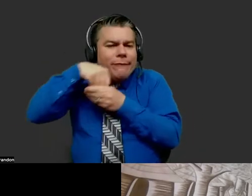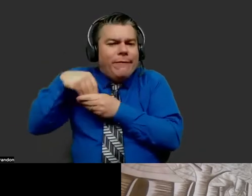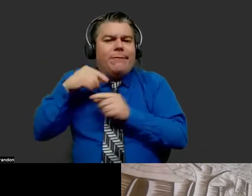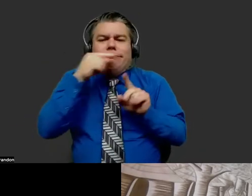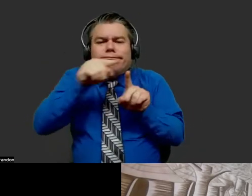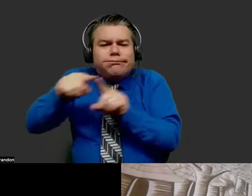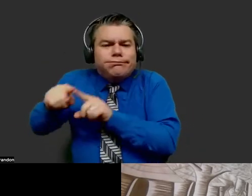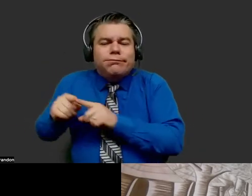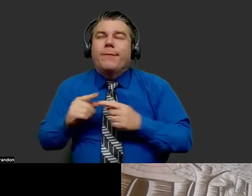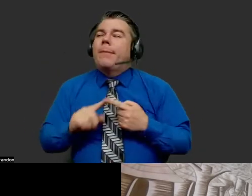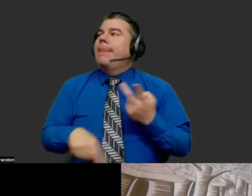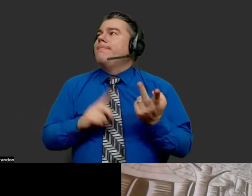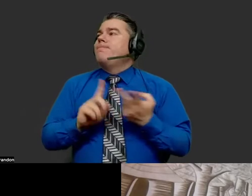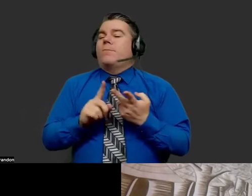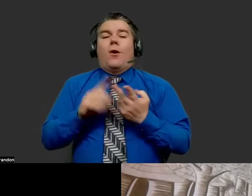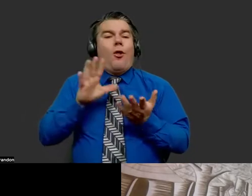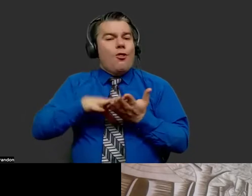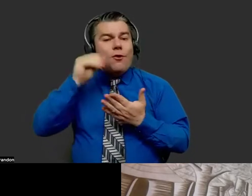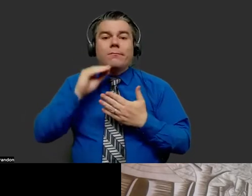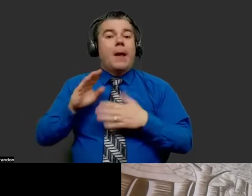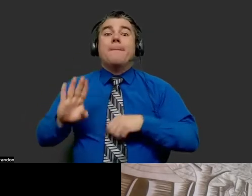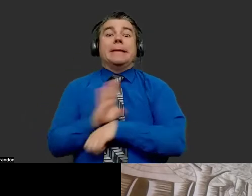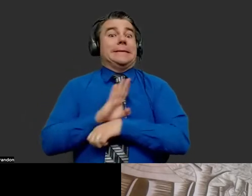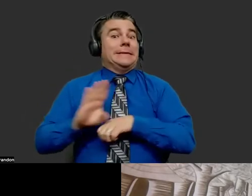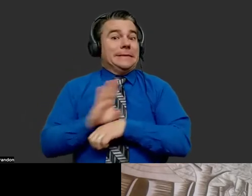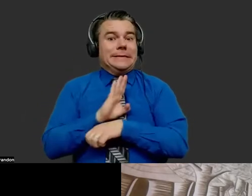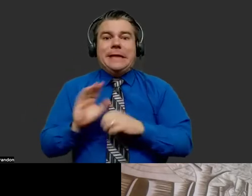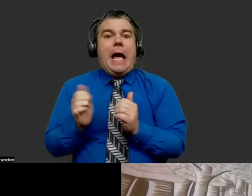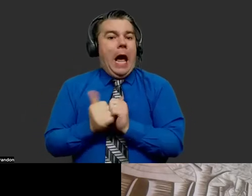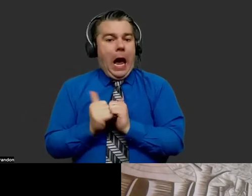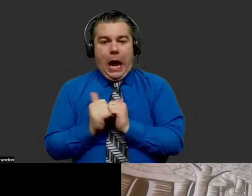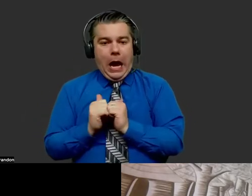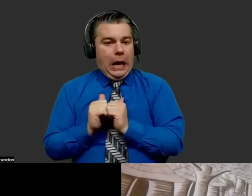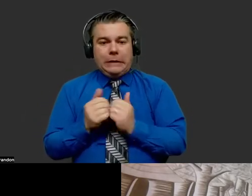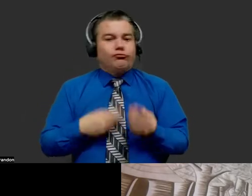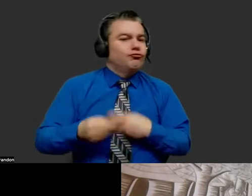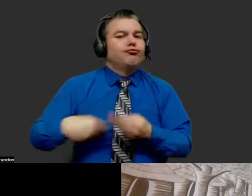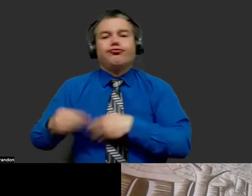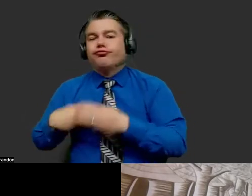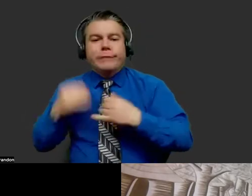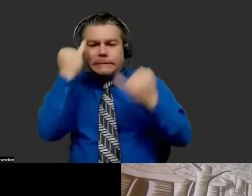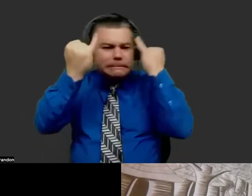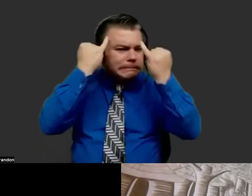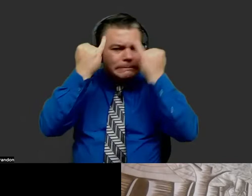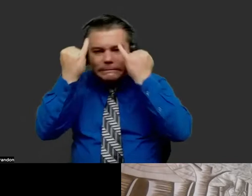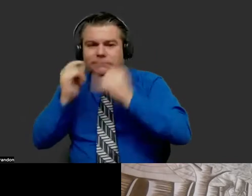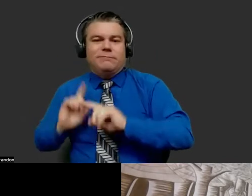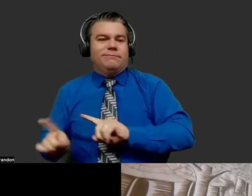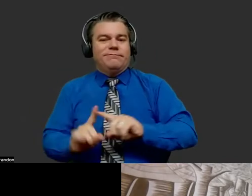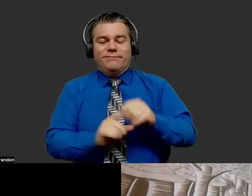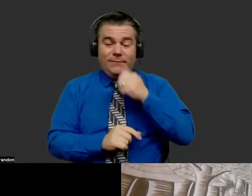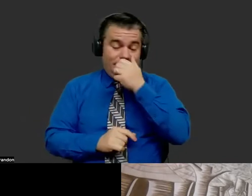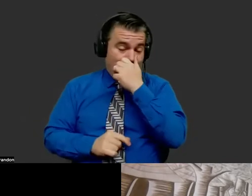learn business side, how to run the business, ideas, all kinds of things. It is